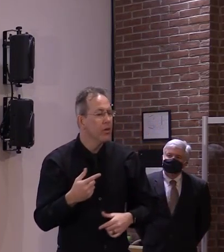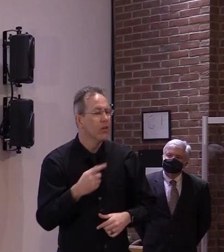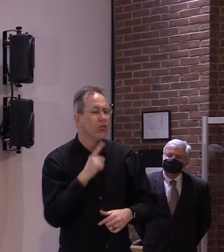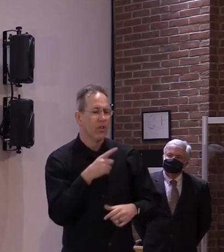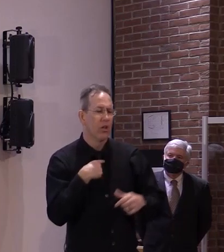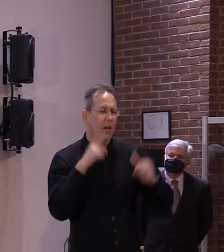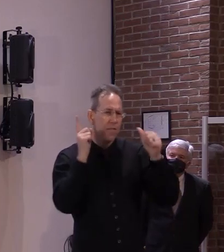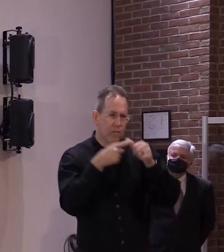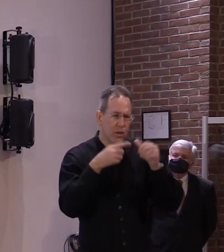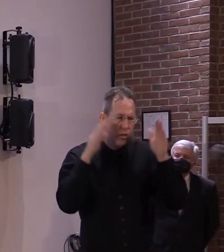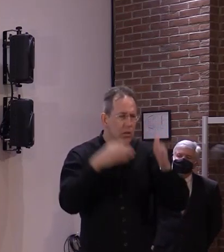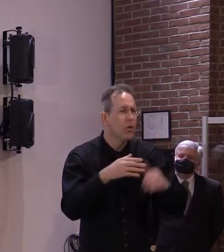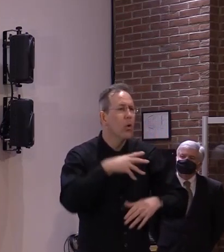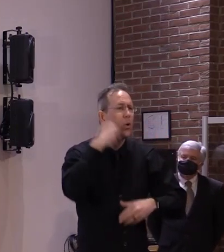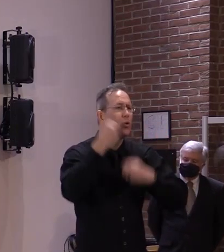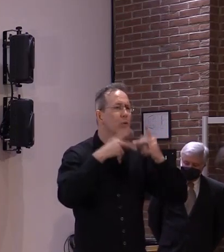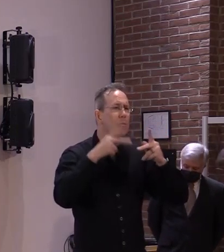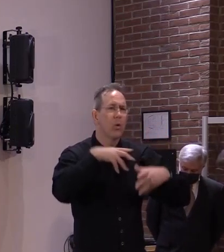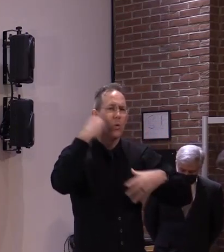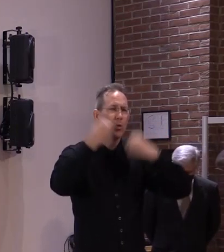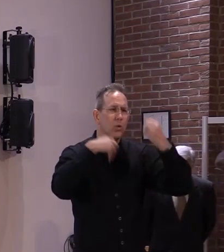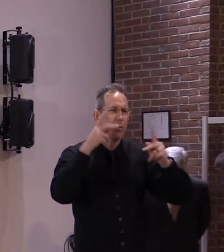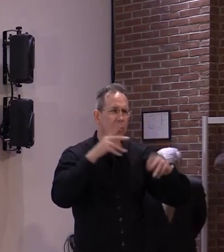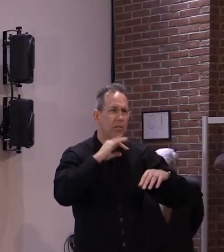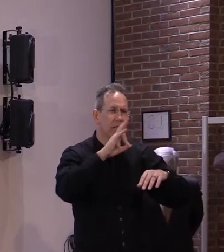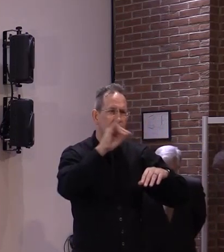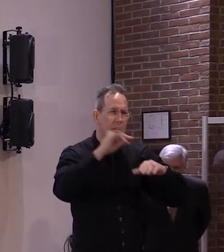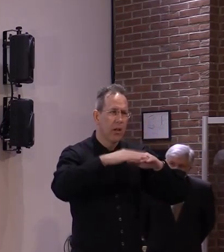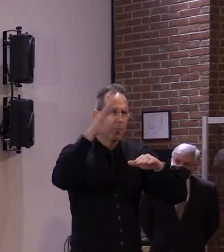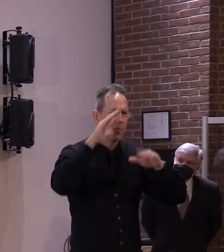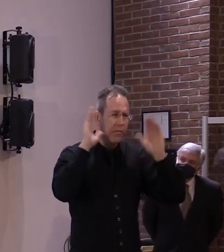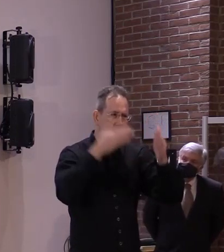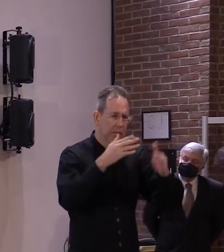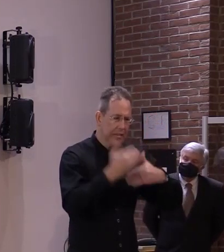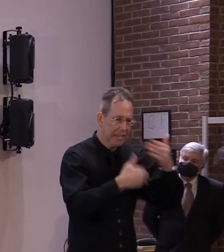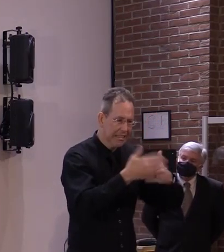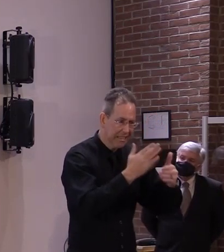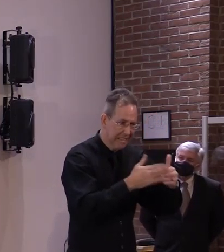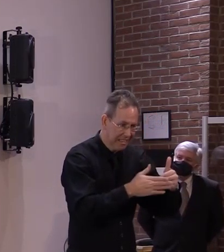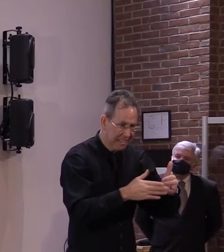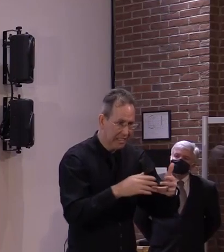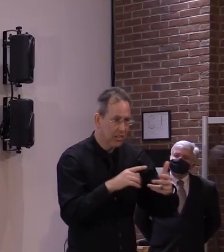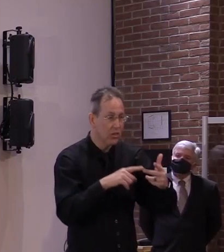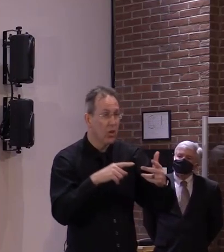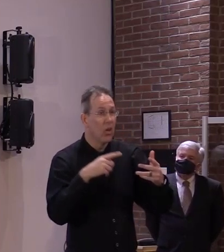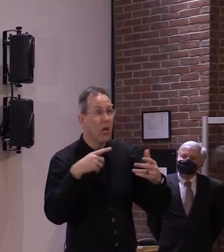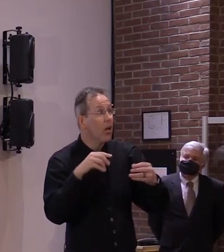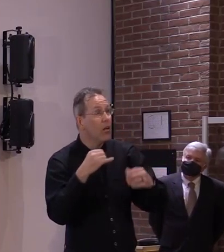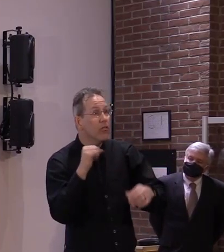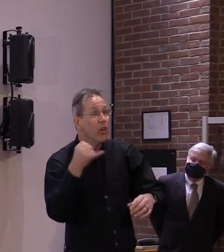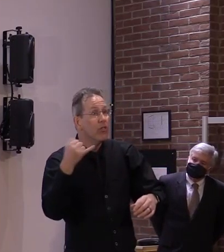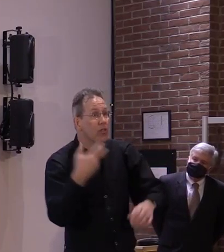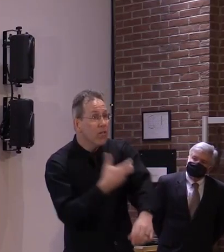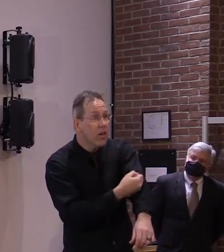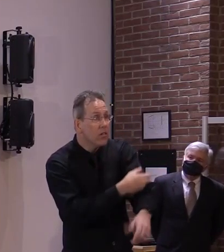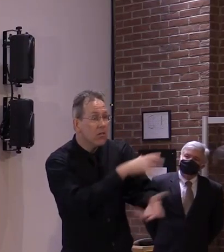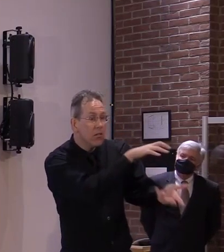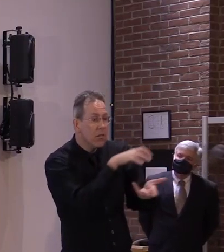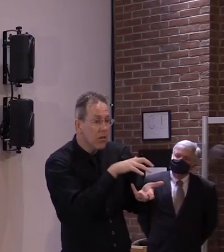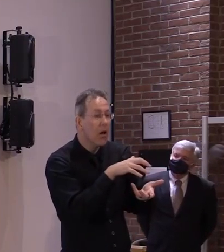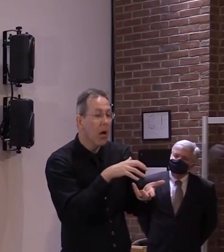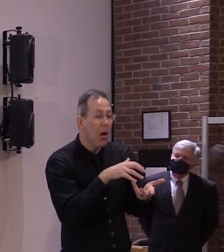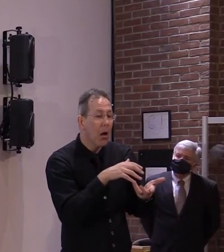Certainly, with the Johnson & Johnson coming on board, the increased number of vaccines supply becoming more available, this